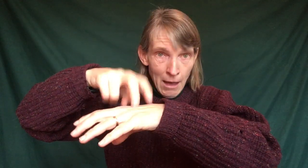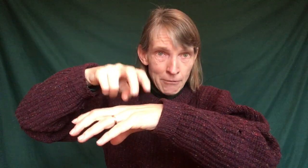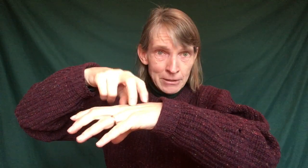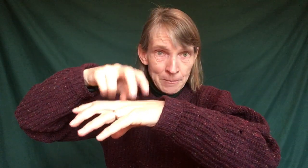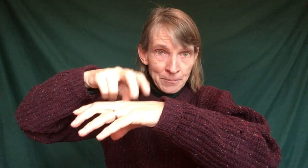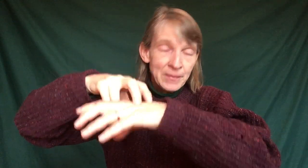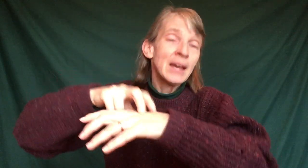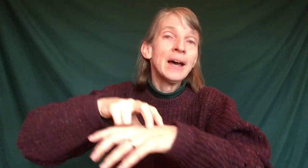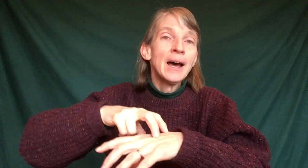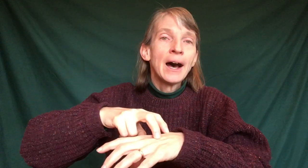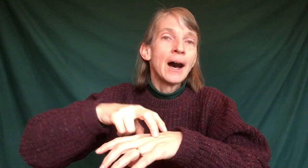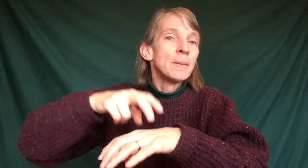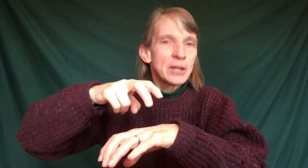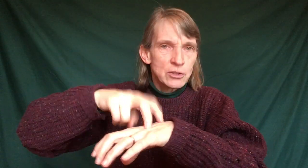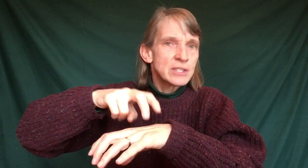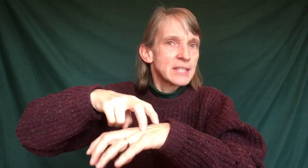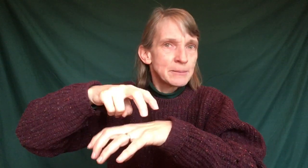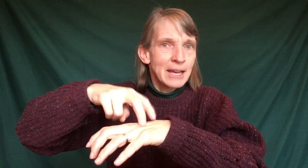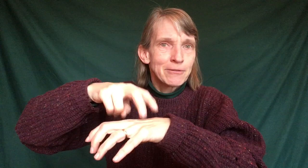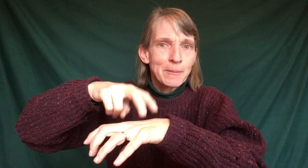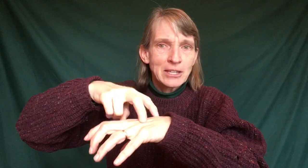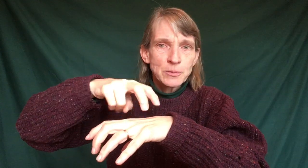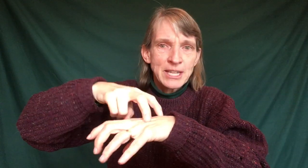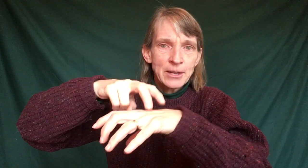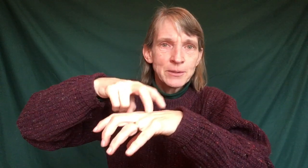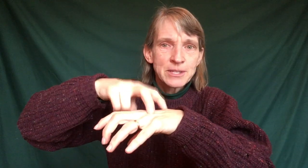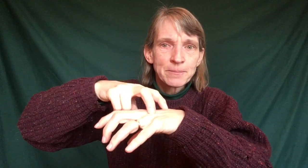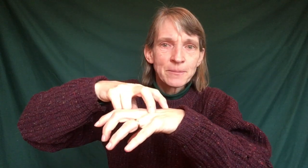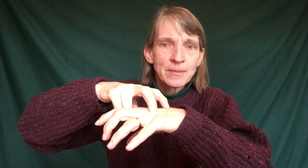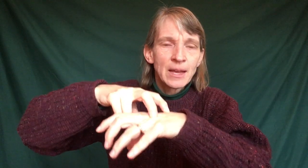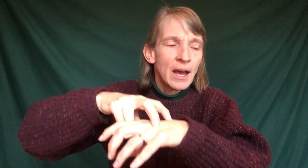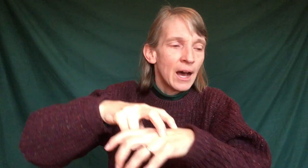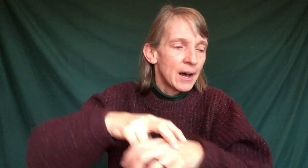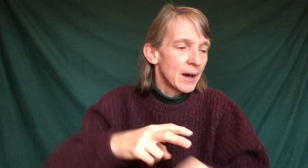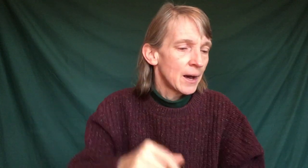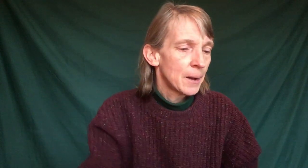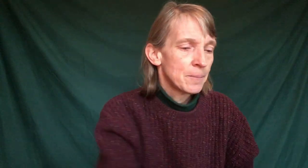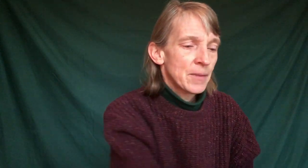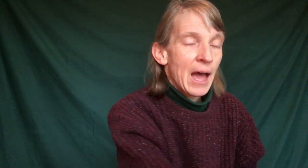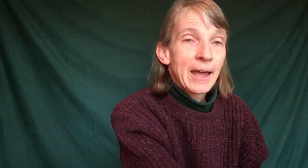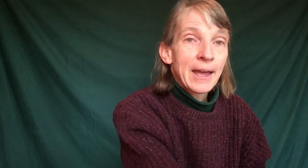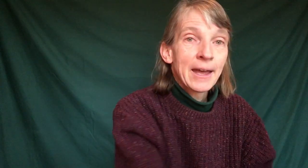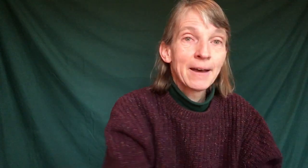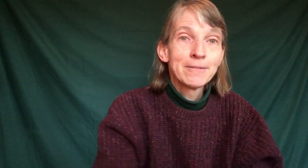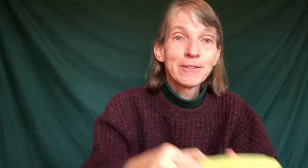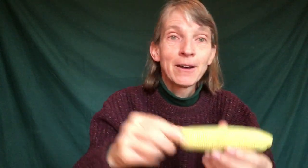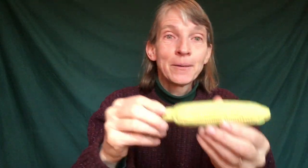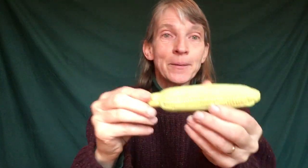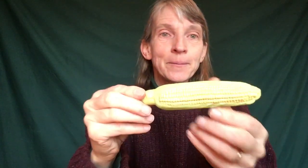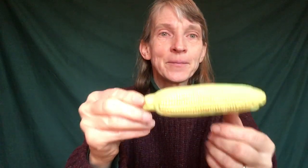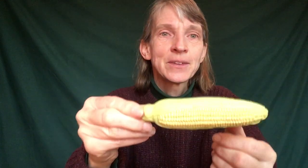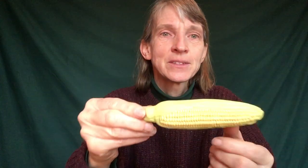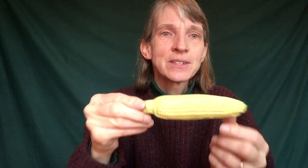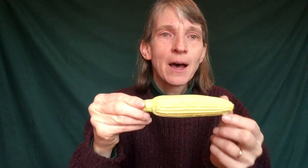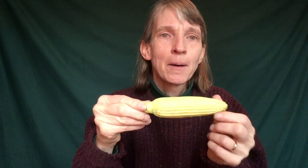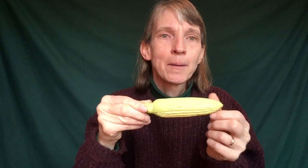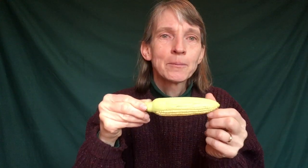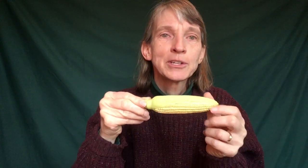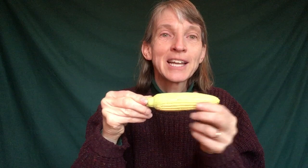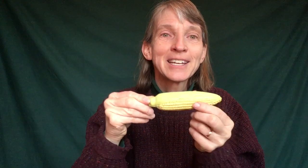oven. But you can use the same sign for mashed potatoes. I have a pretend